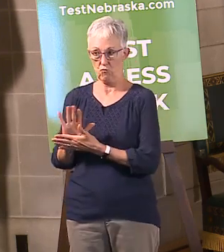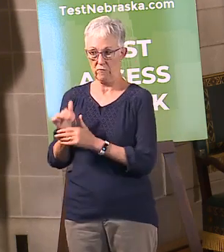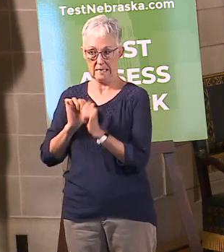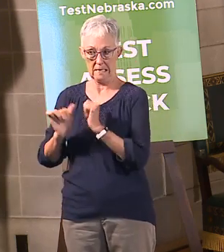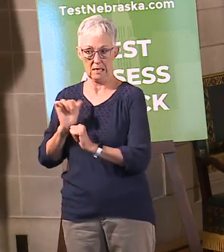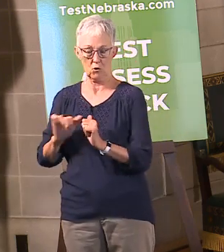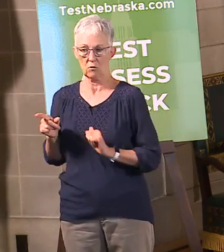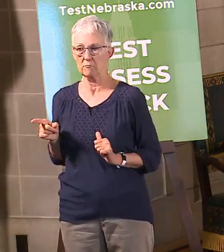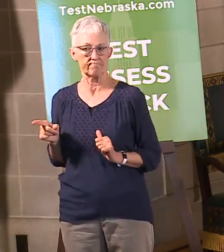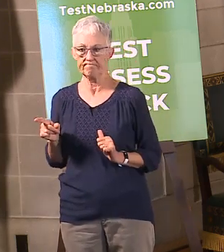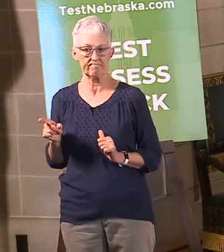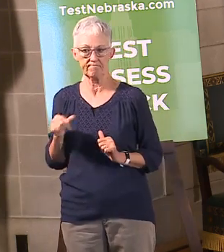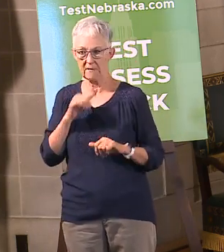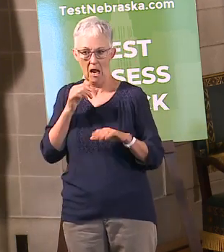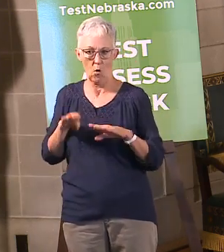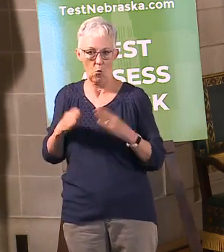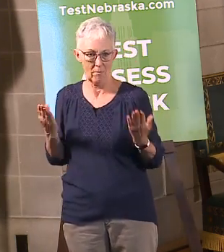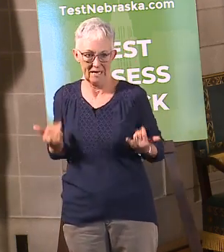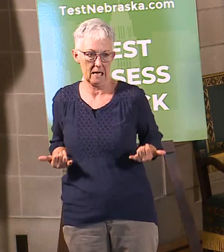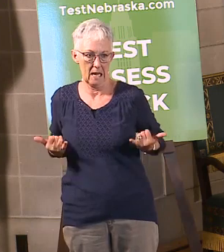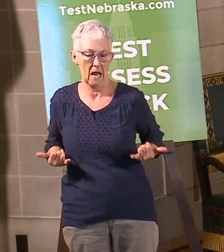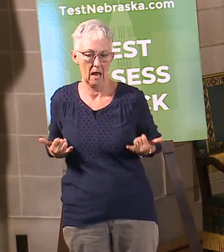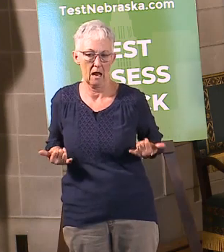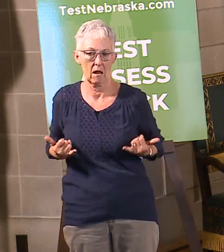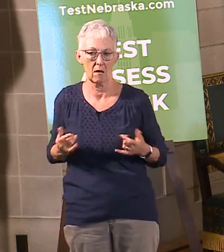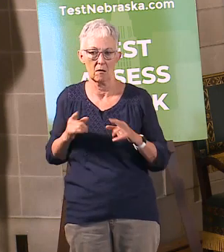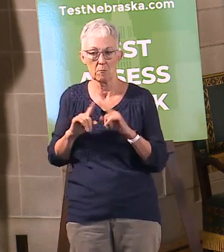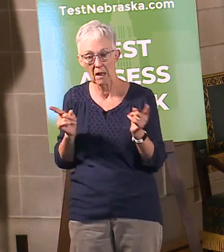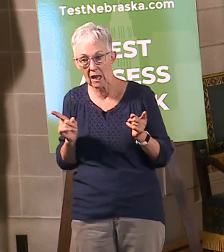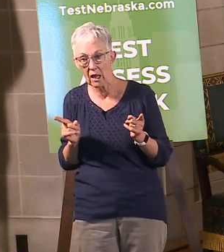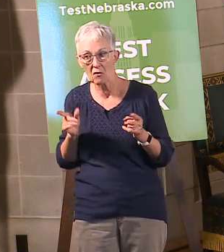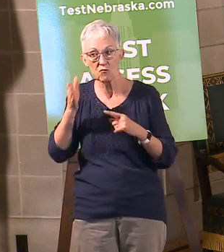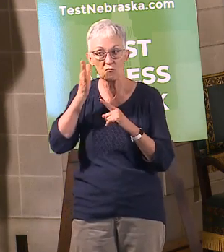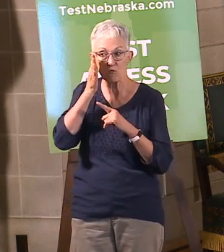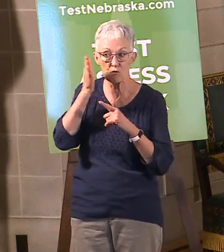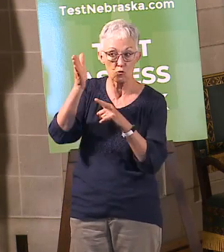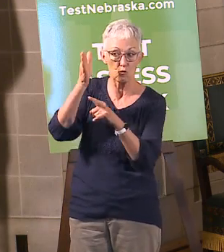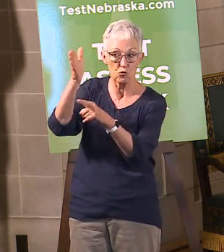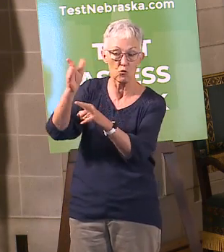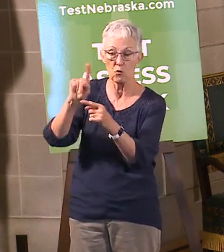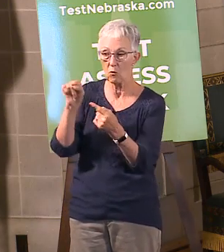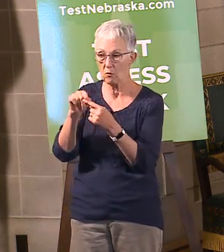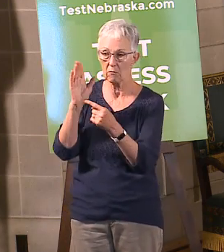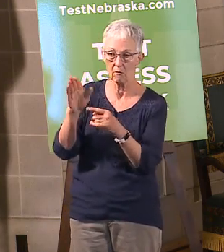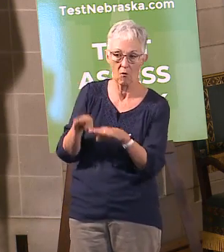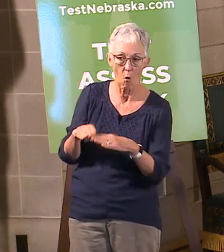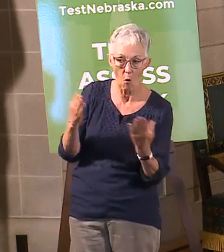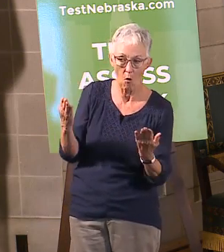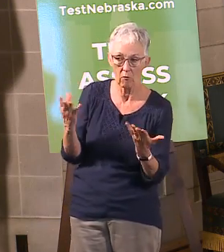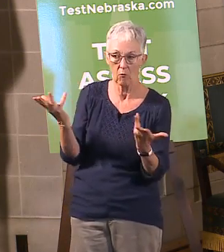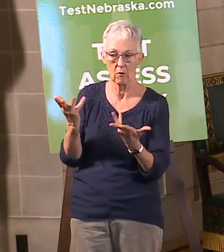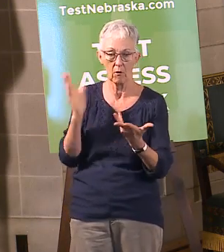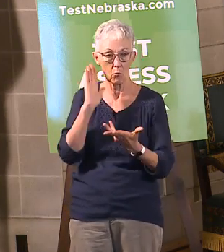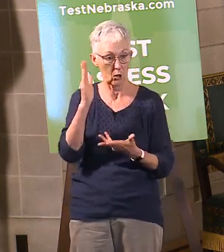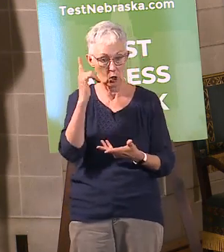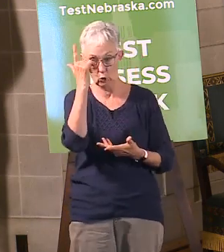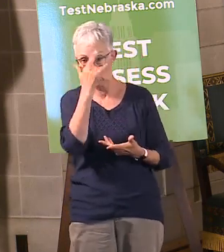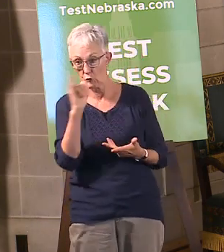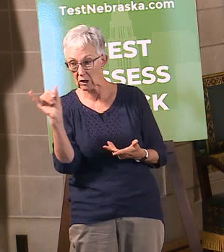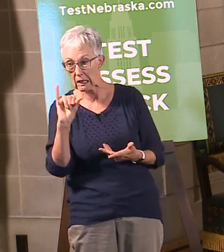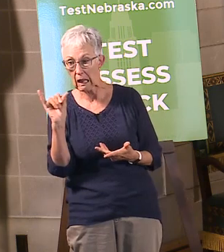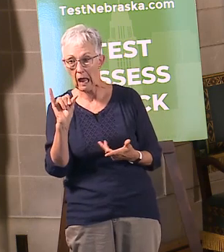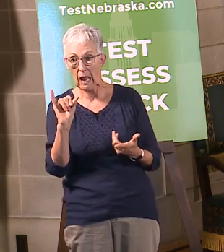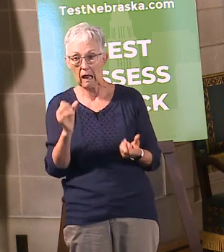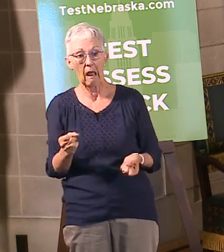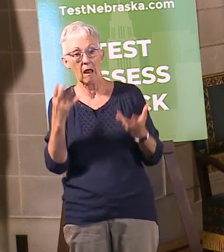to future loosening of those types of restrictions, we will be looking at those as we get, through May and